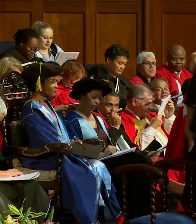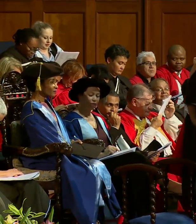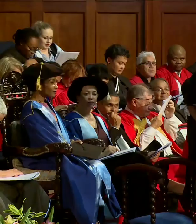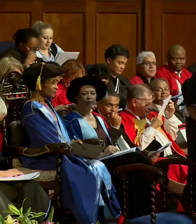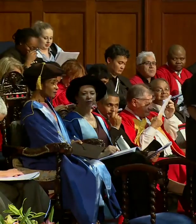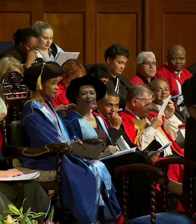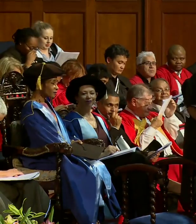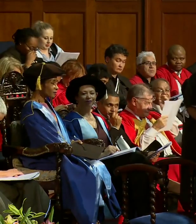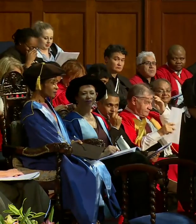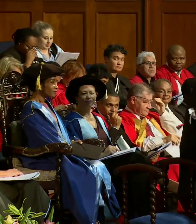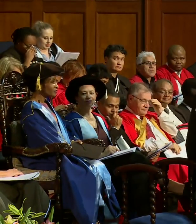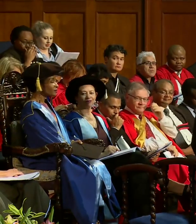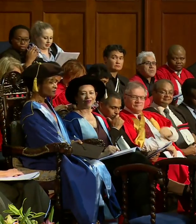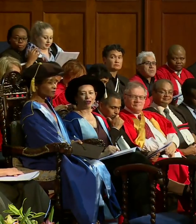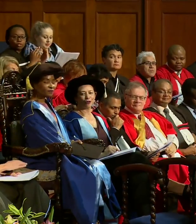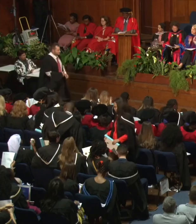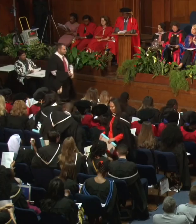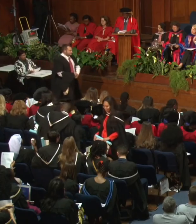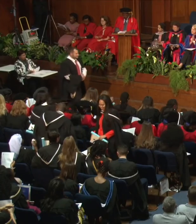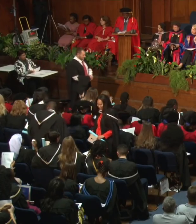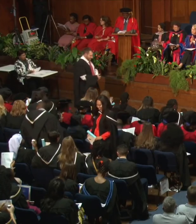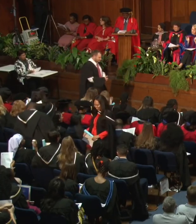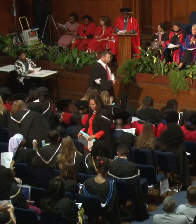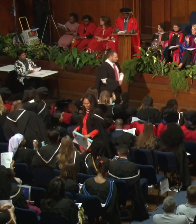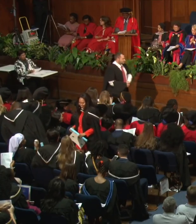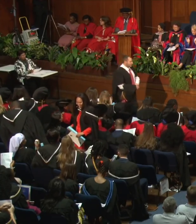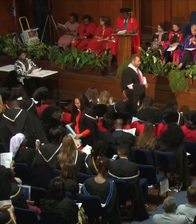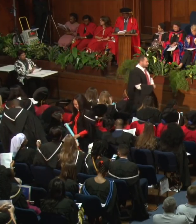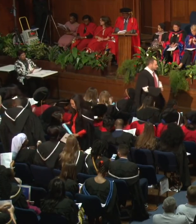Rudolf Johannes Henrik Potters.